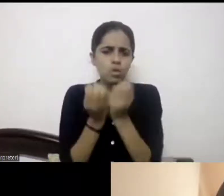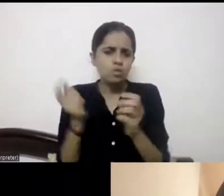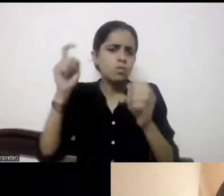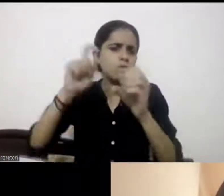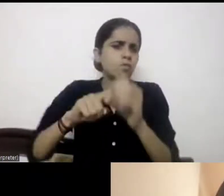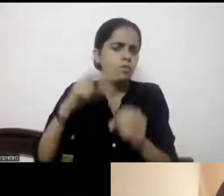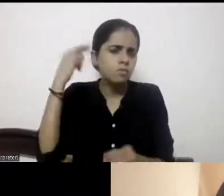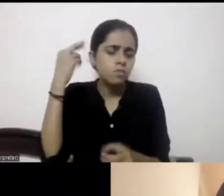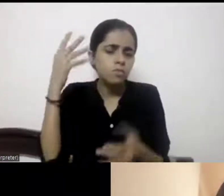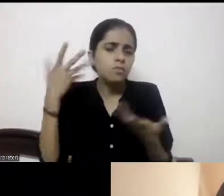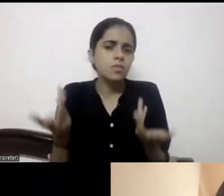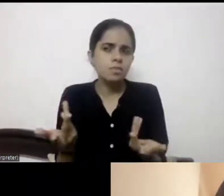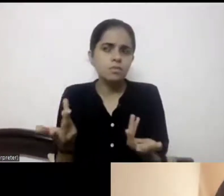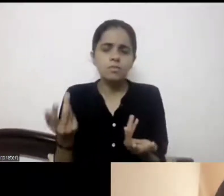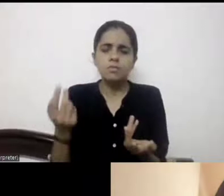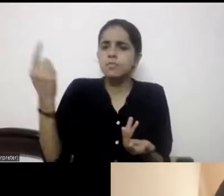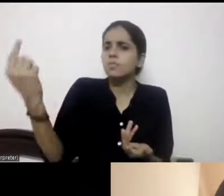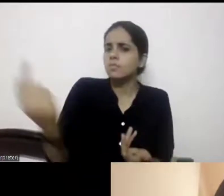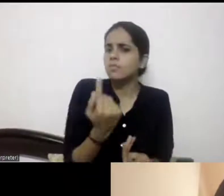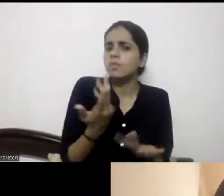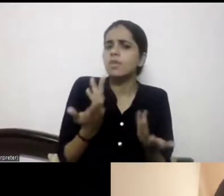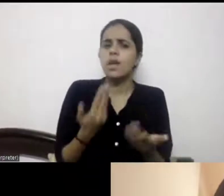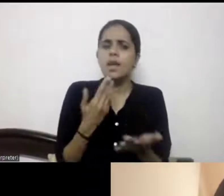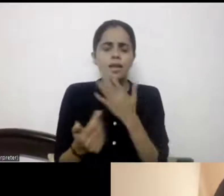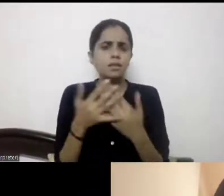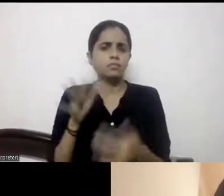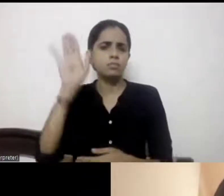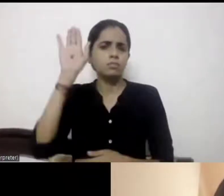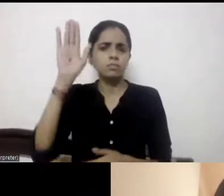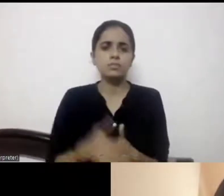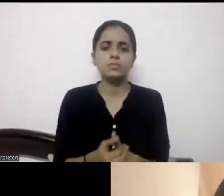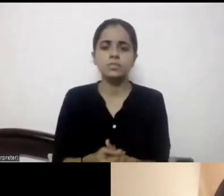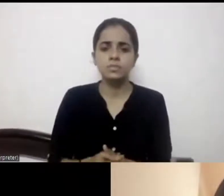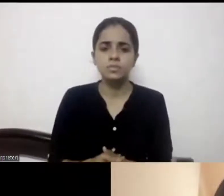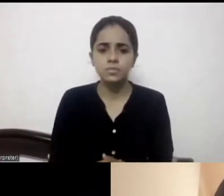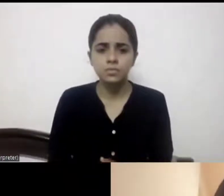what brought you here? Anyone?